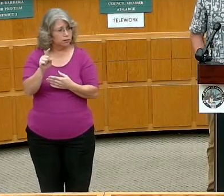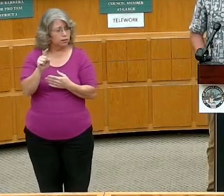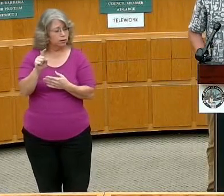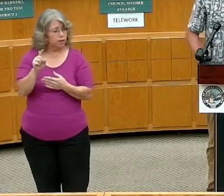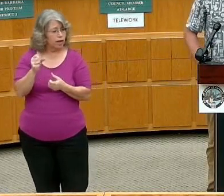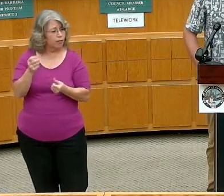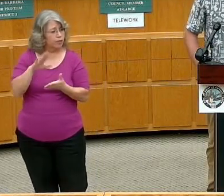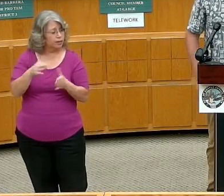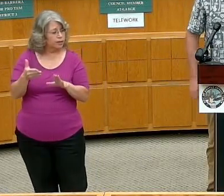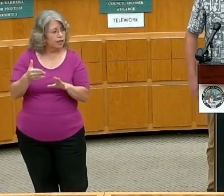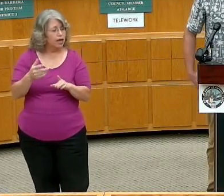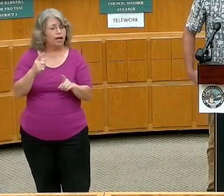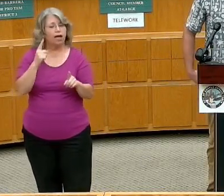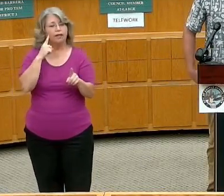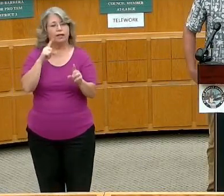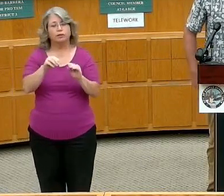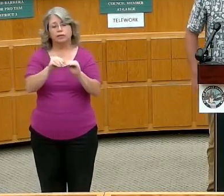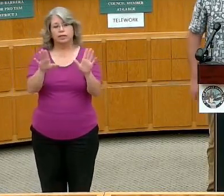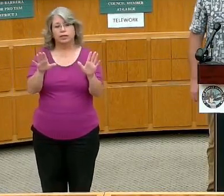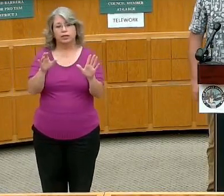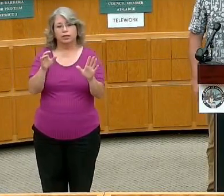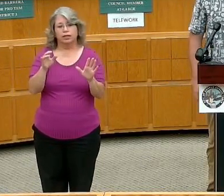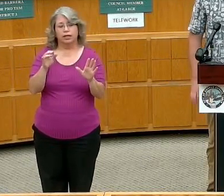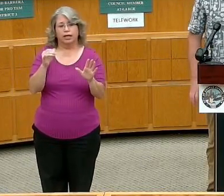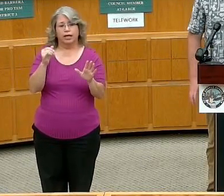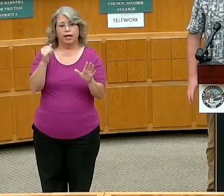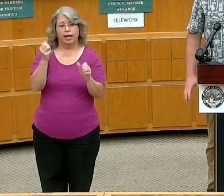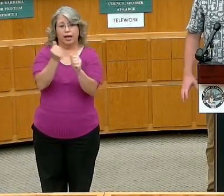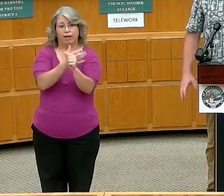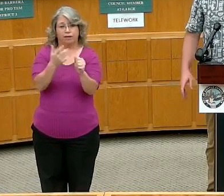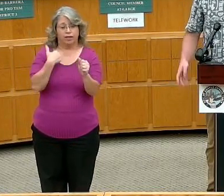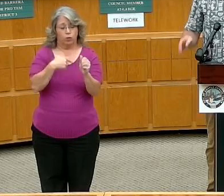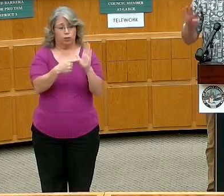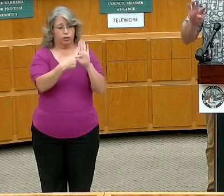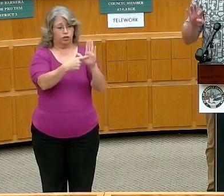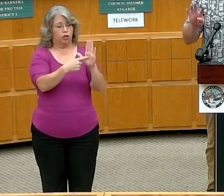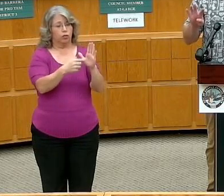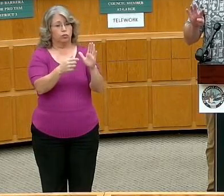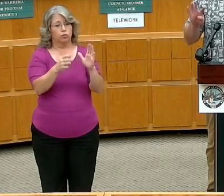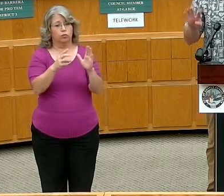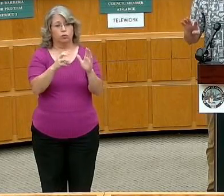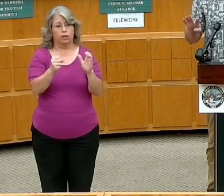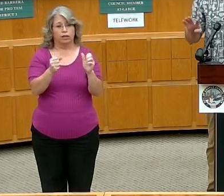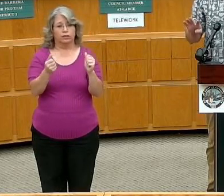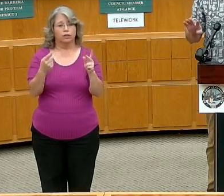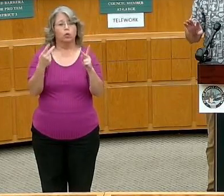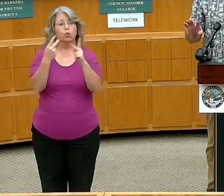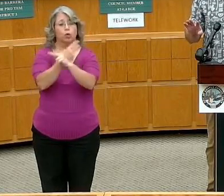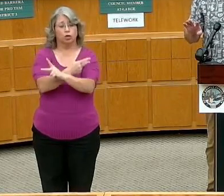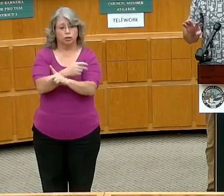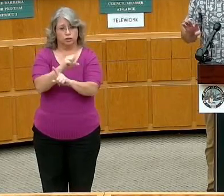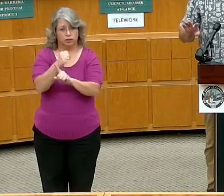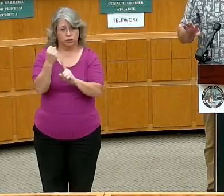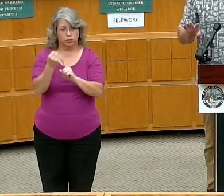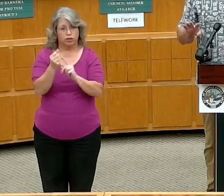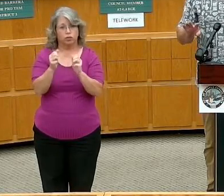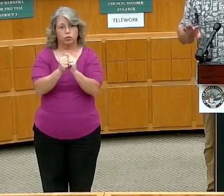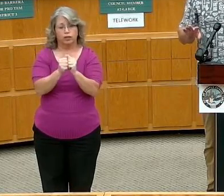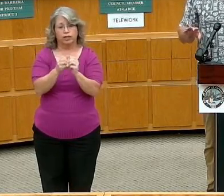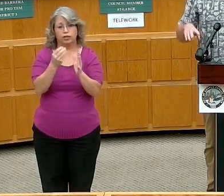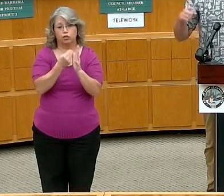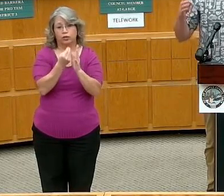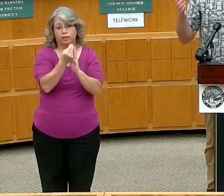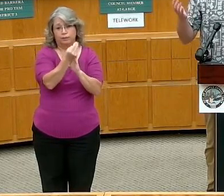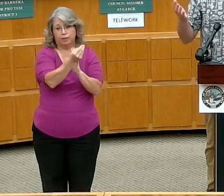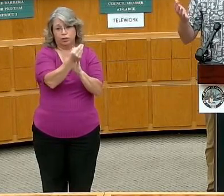pretty clear in that everything that we did was worst case scenario with starting off with the 4 of the transmission rate.